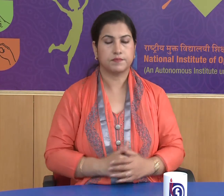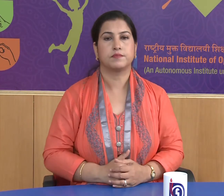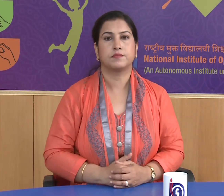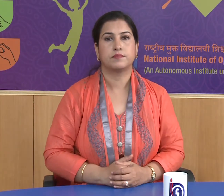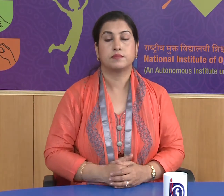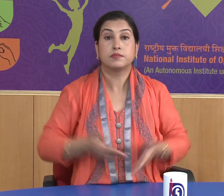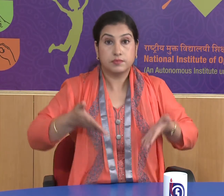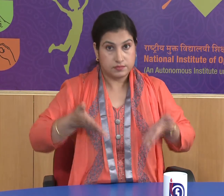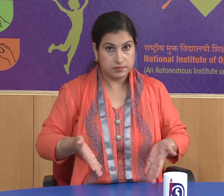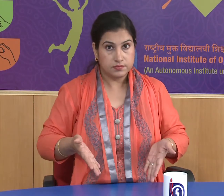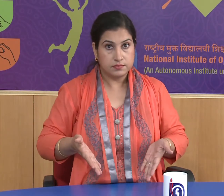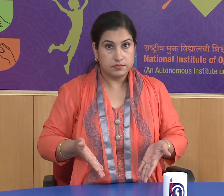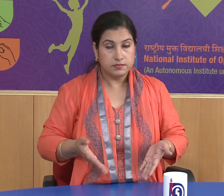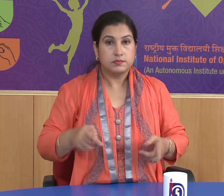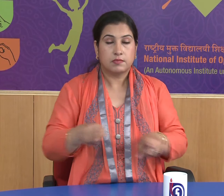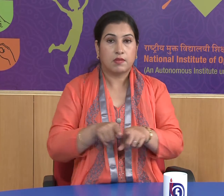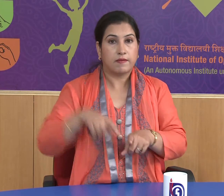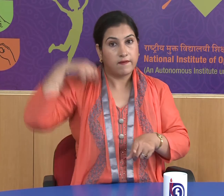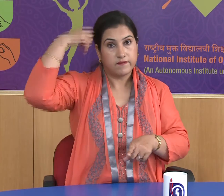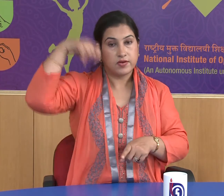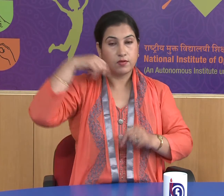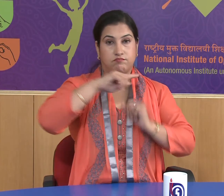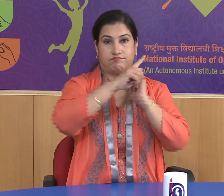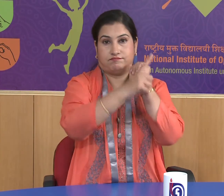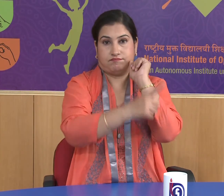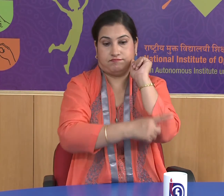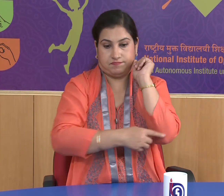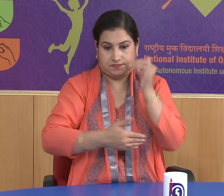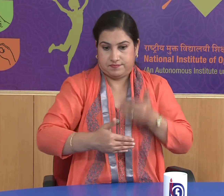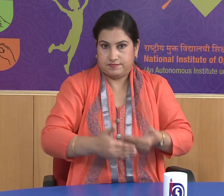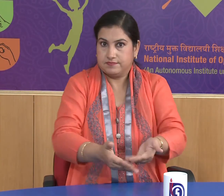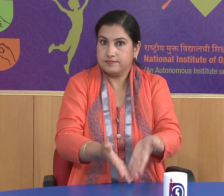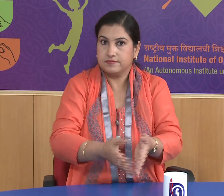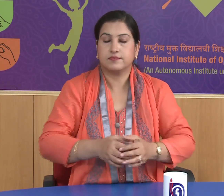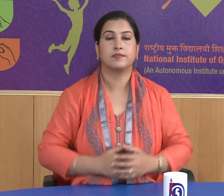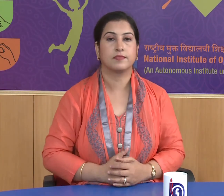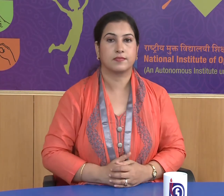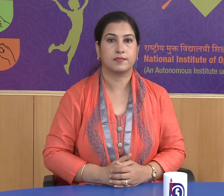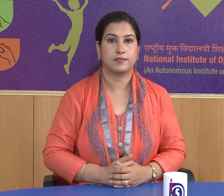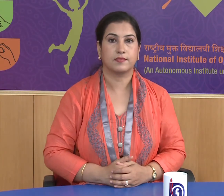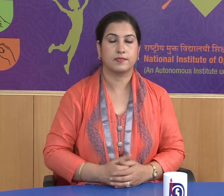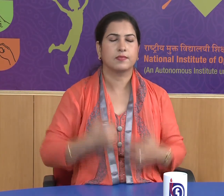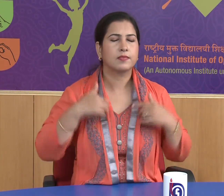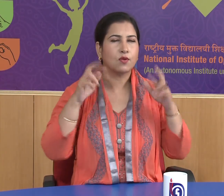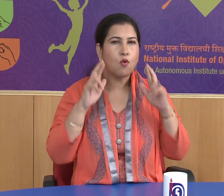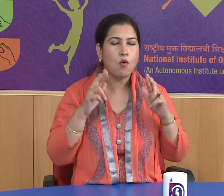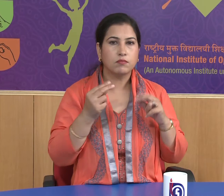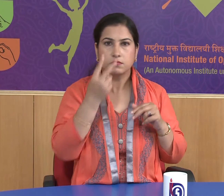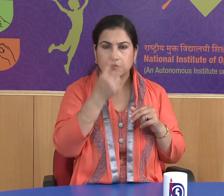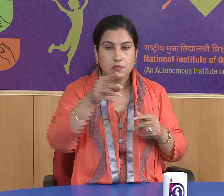With this, we have reached the end of today's lesson. I hope you liked